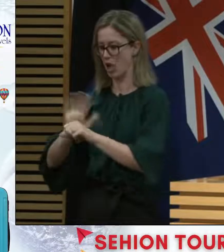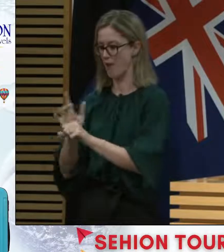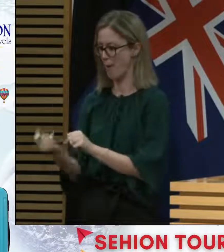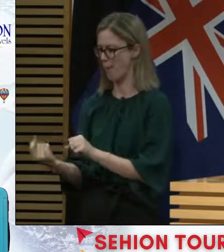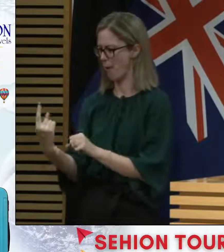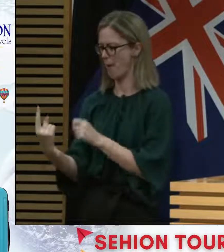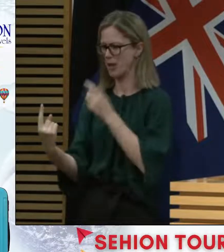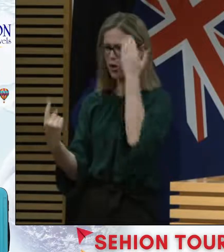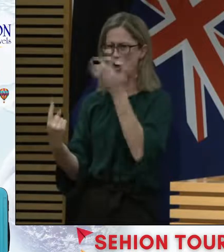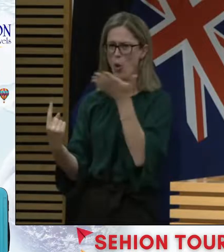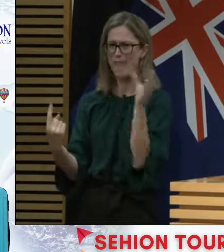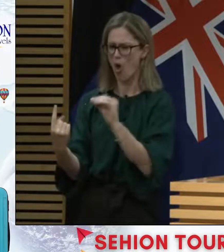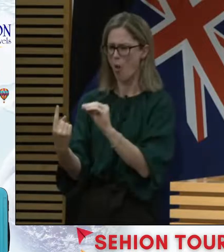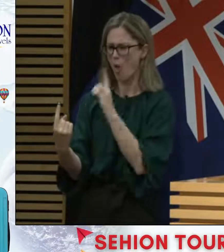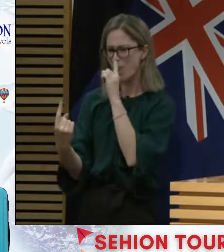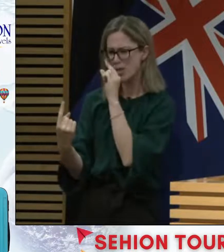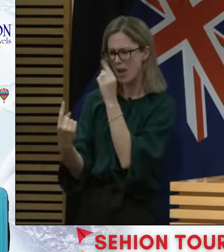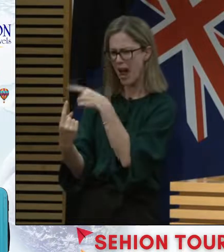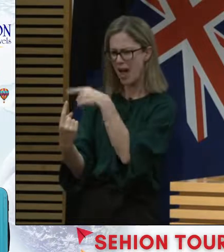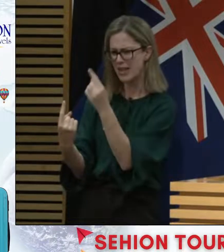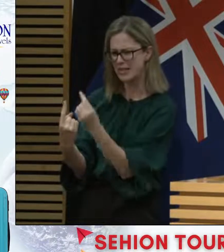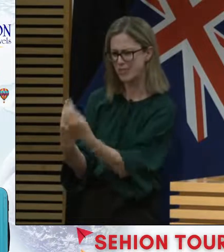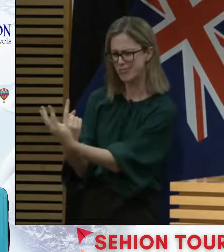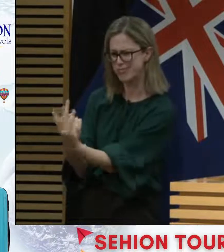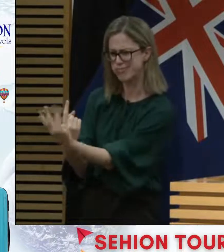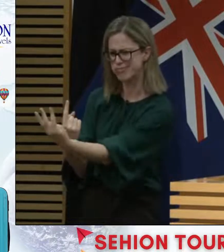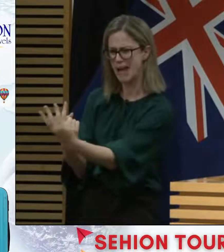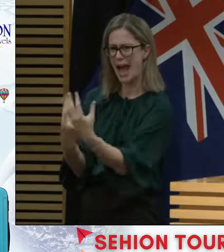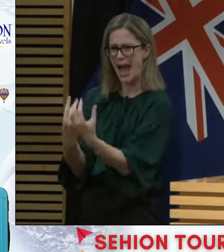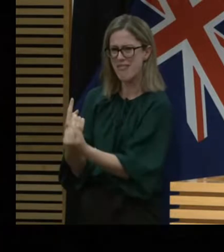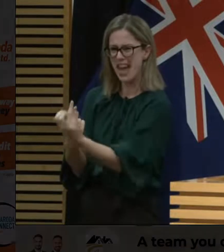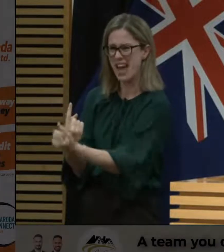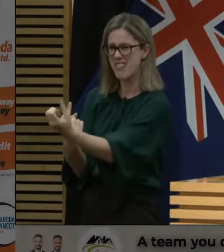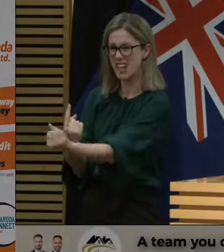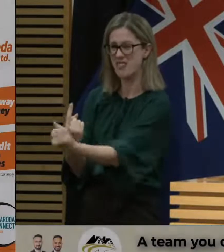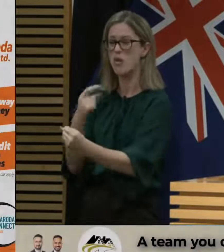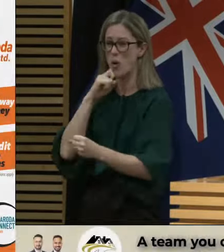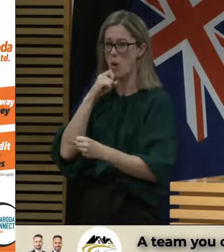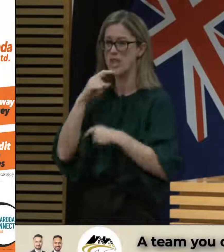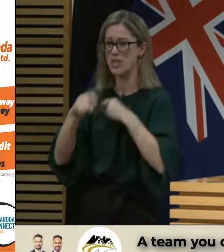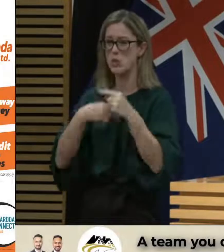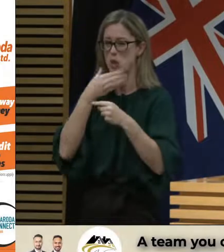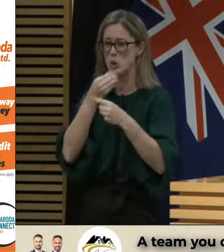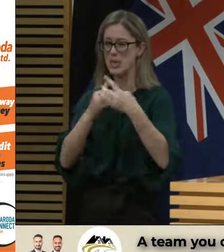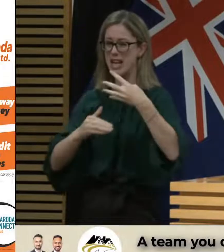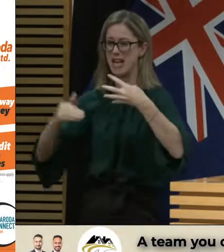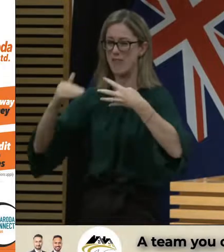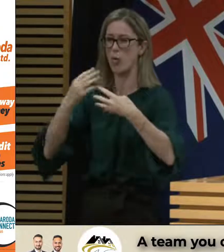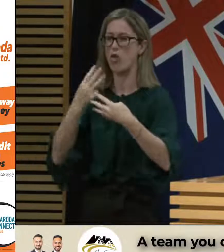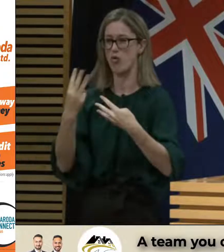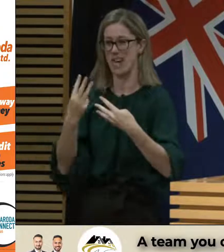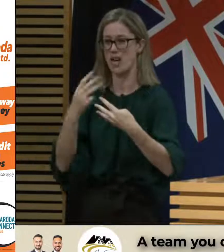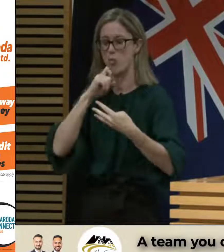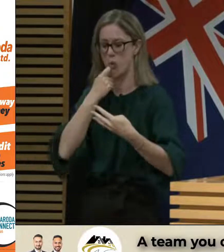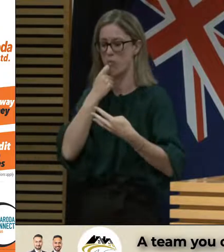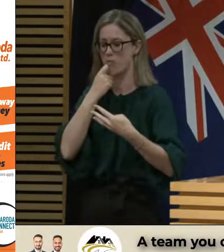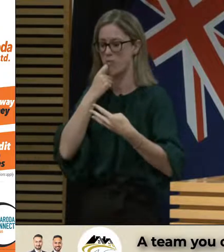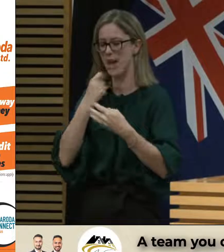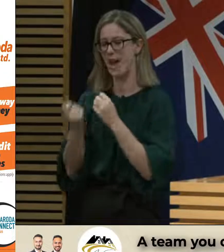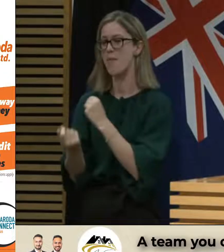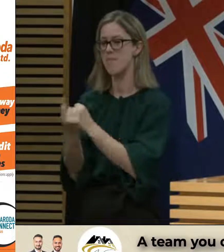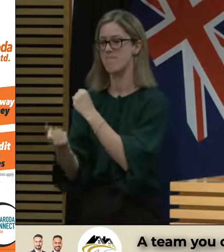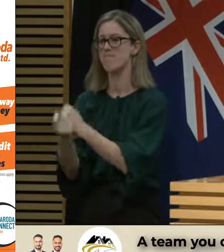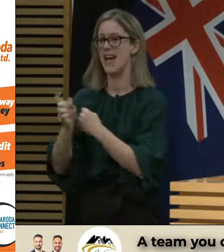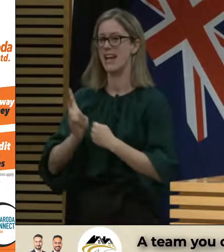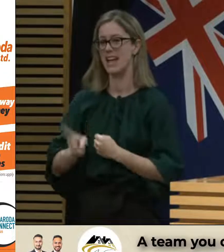might be other cases that we don't know about, we are very likely to continue to use the level 3 restrictions we have now. None of us want